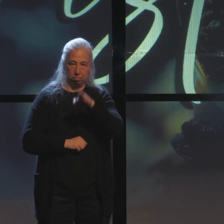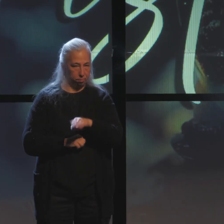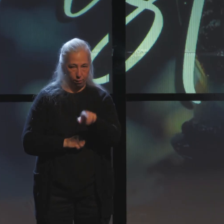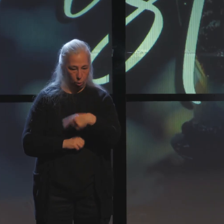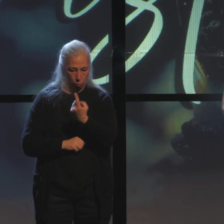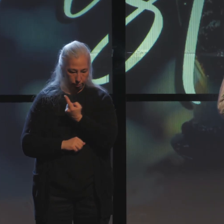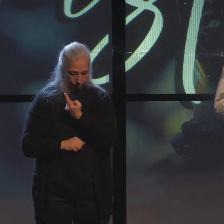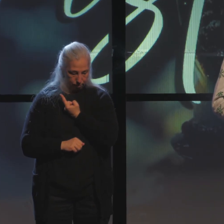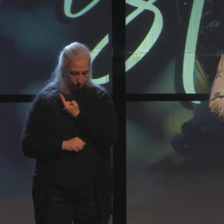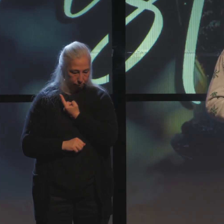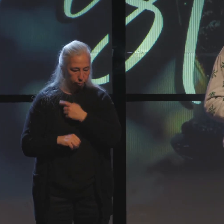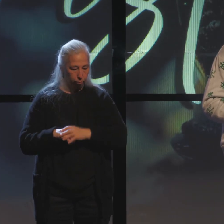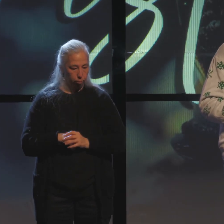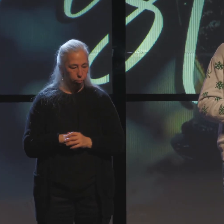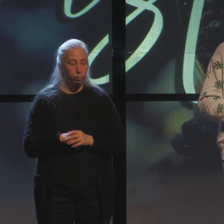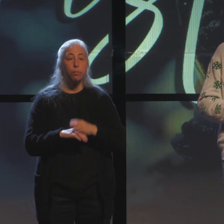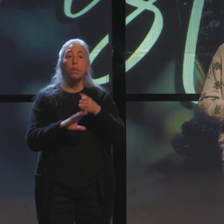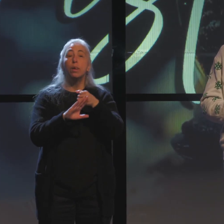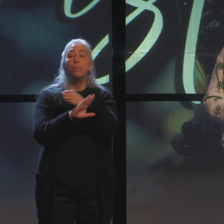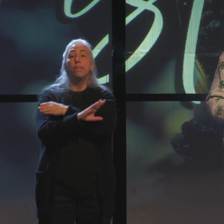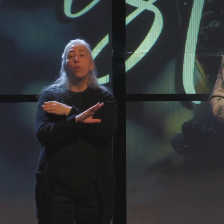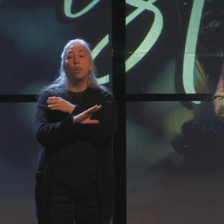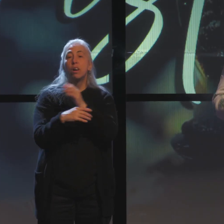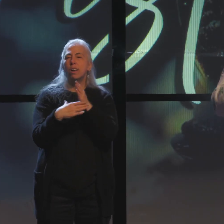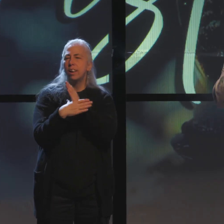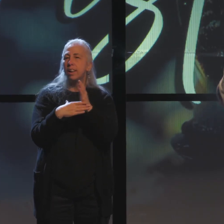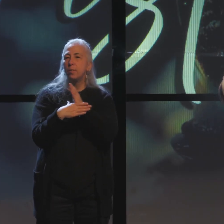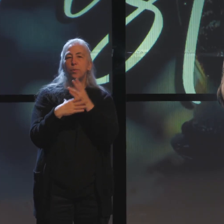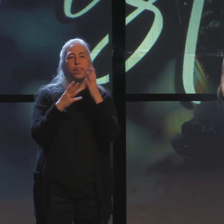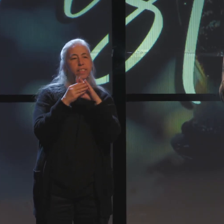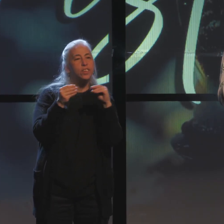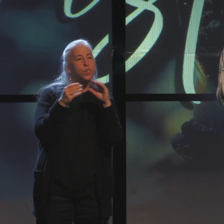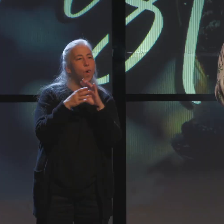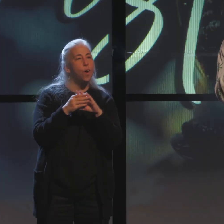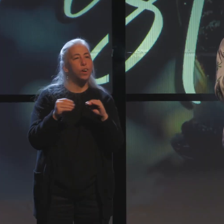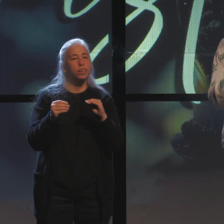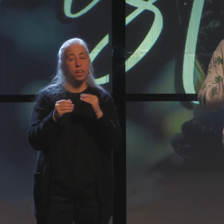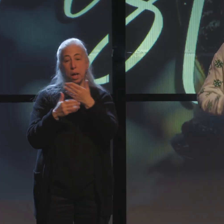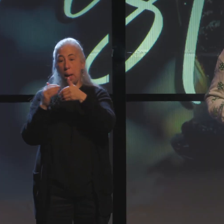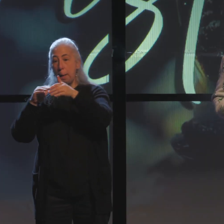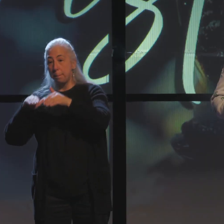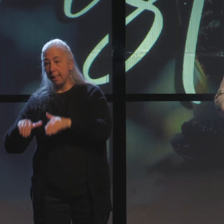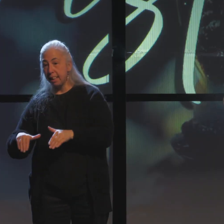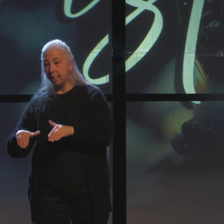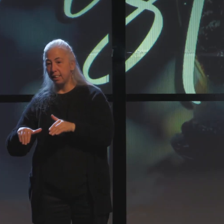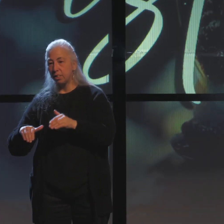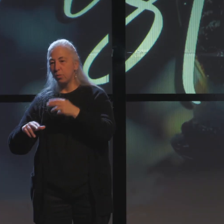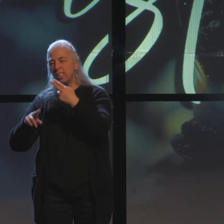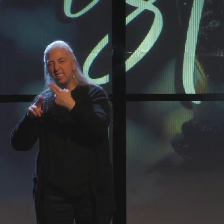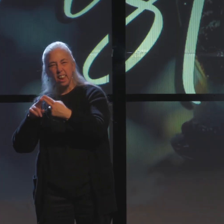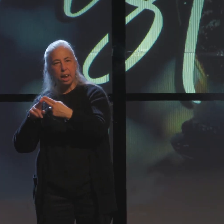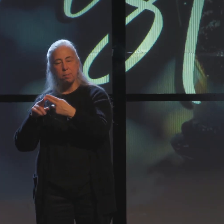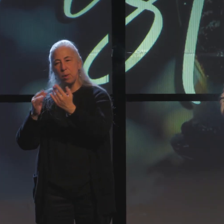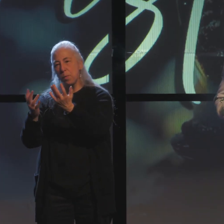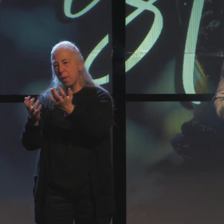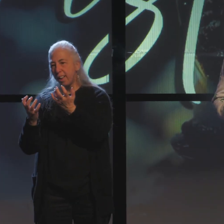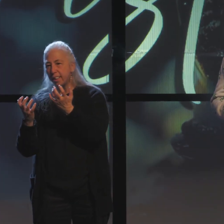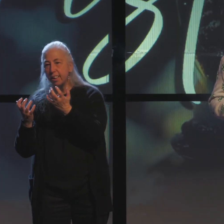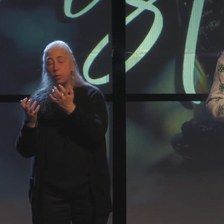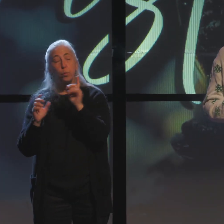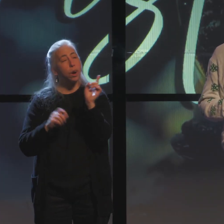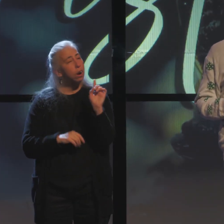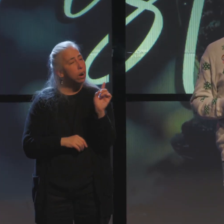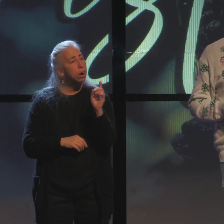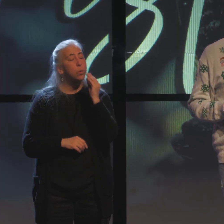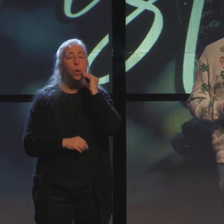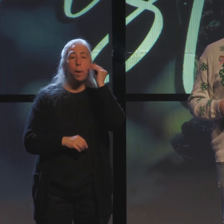Earlier in our call to worship, in between those two songs, did you notice where peace was named and where it was longed for in that call to worship? In our homes